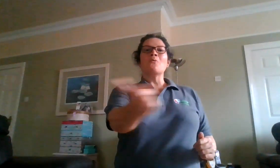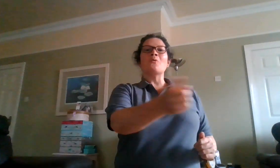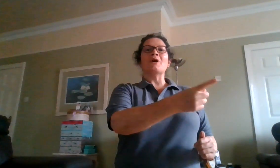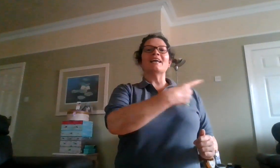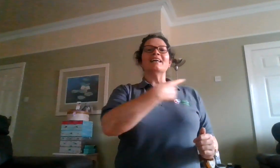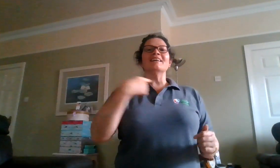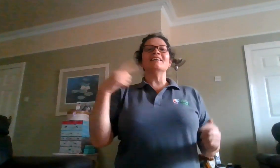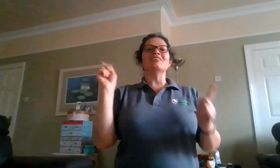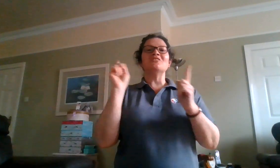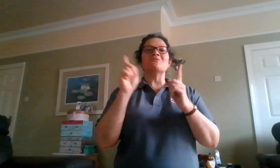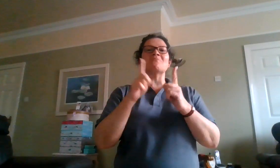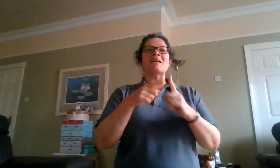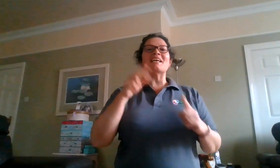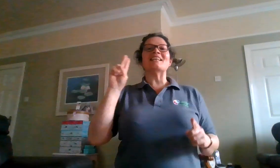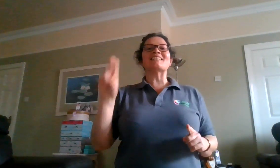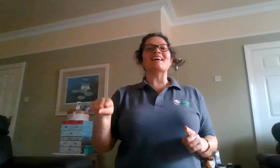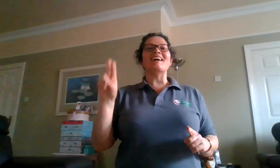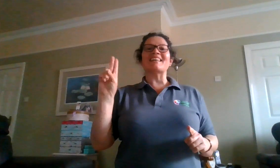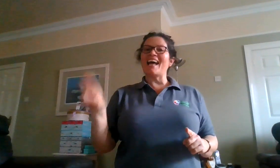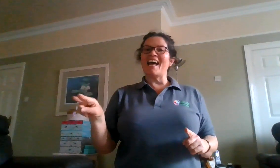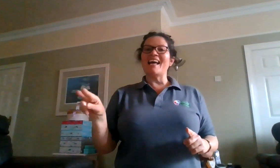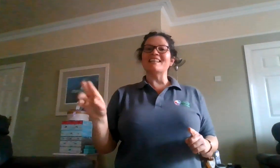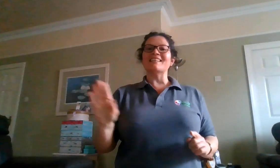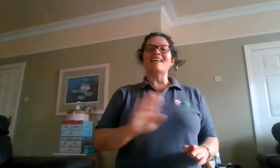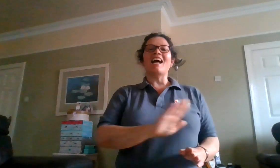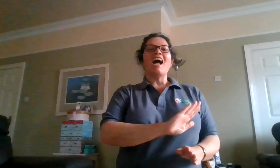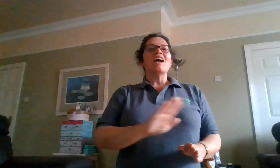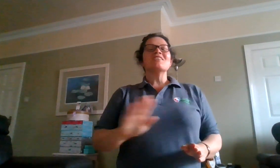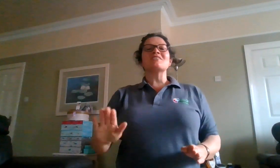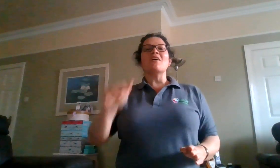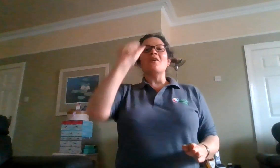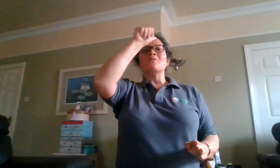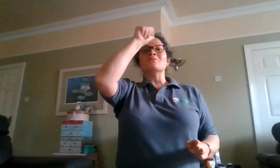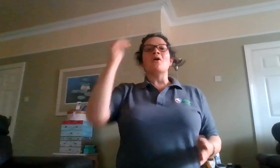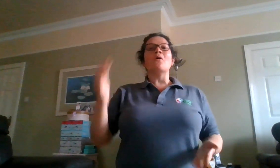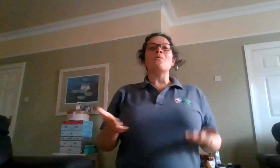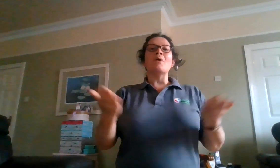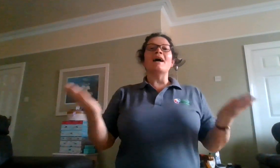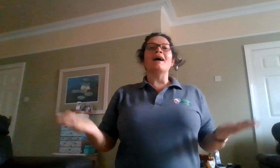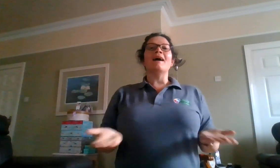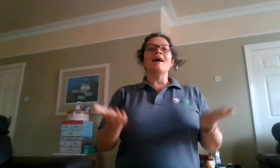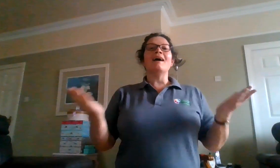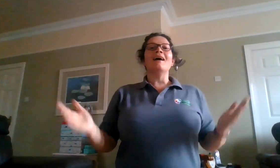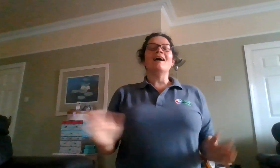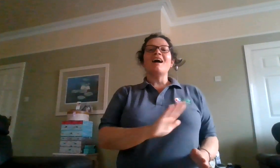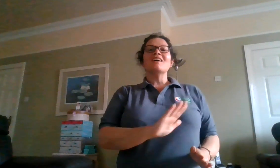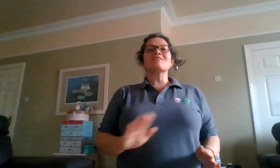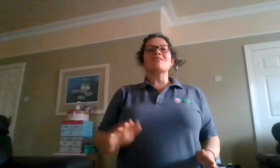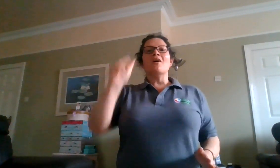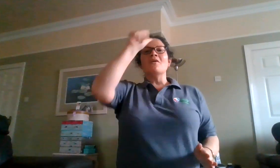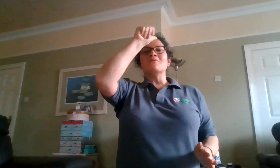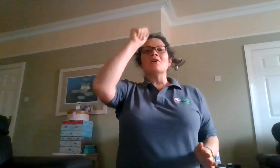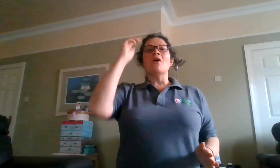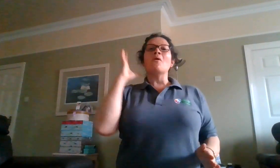We'll meet again, don't know where, don't know